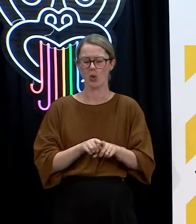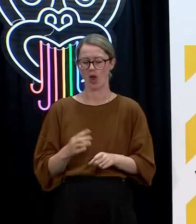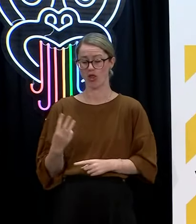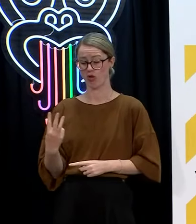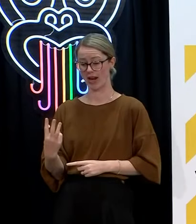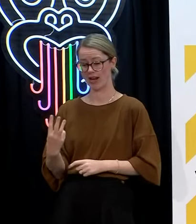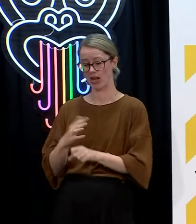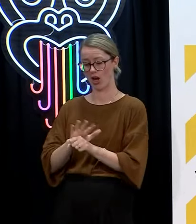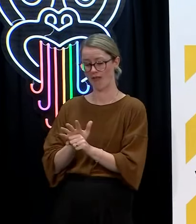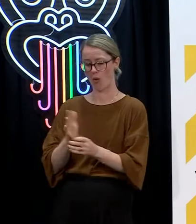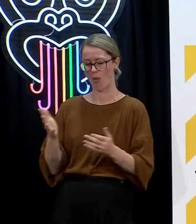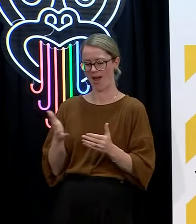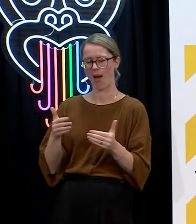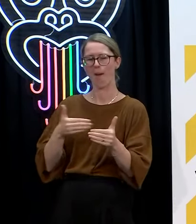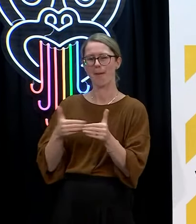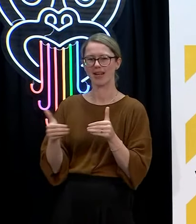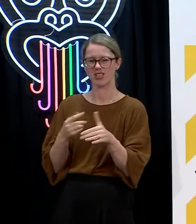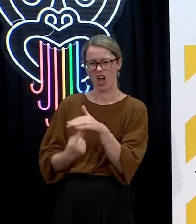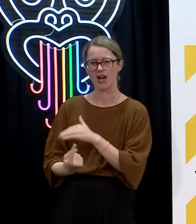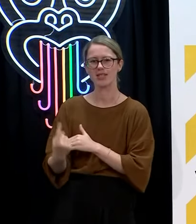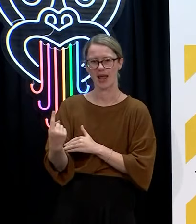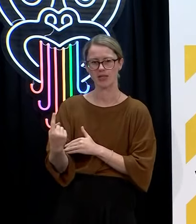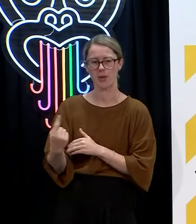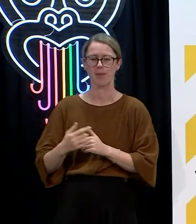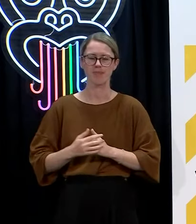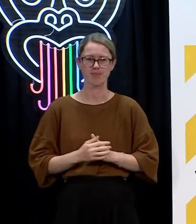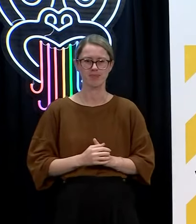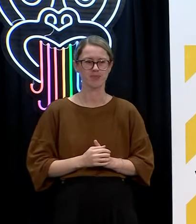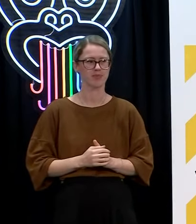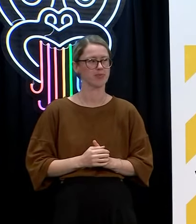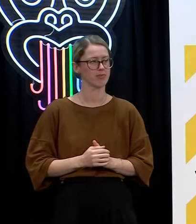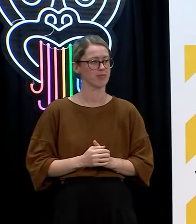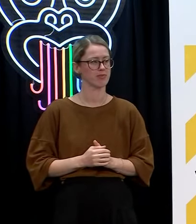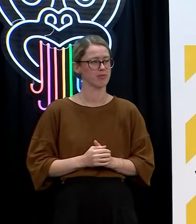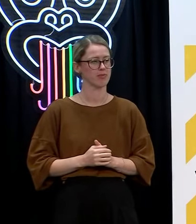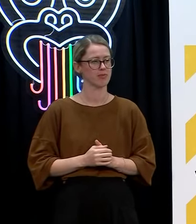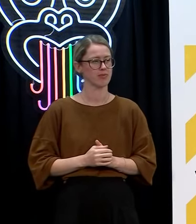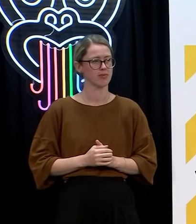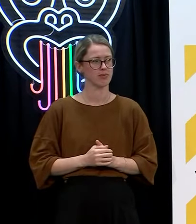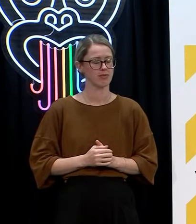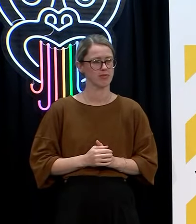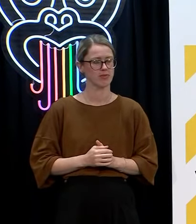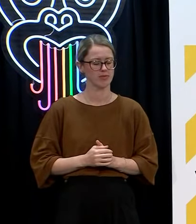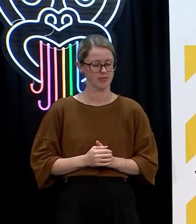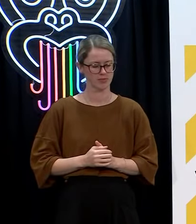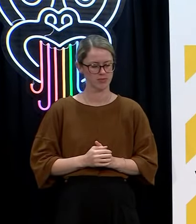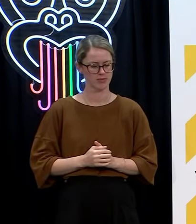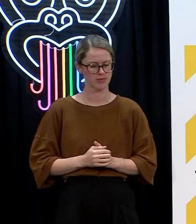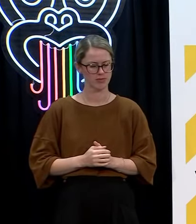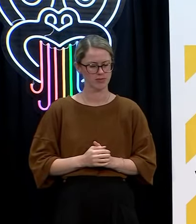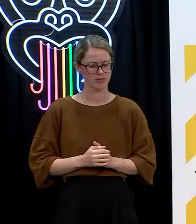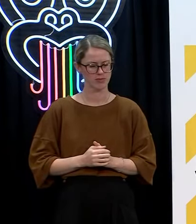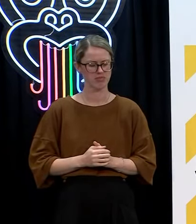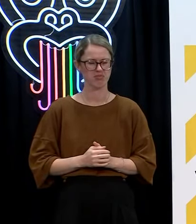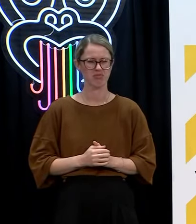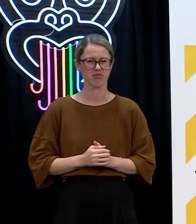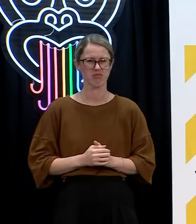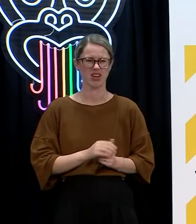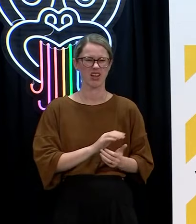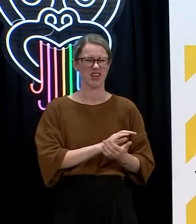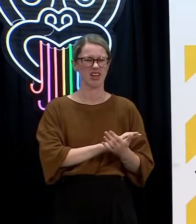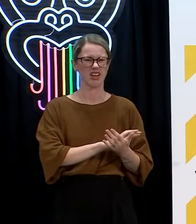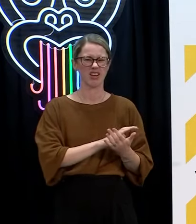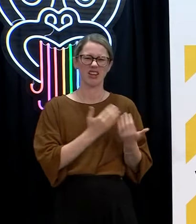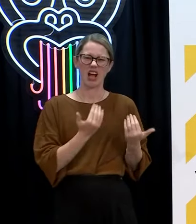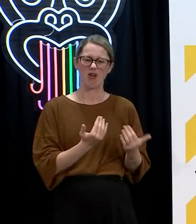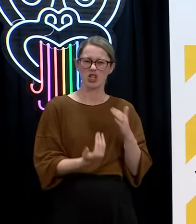of COVID-19 in our managed isolation facilities. Again today, early on, it's clear that all our